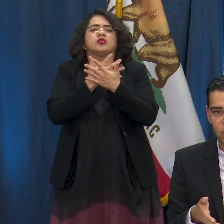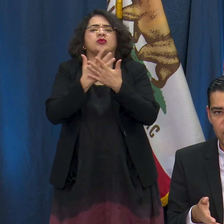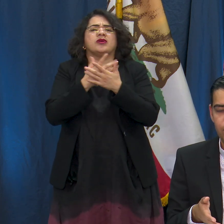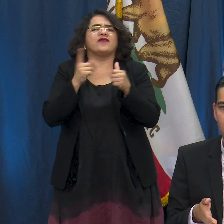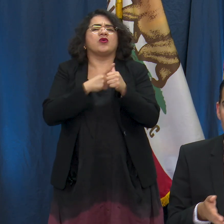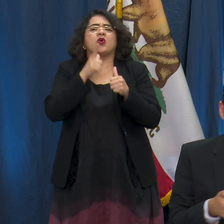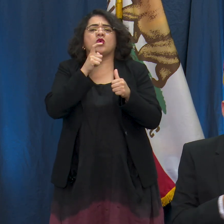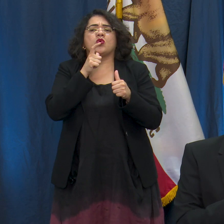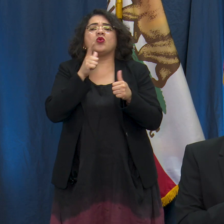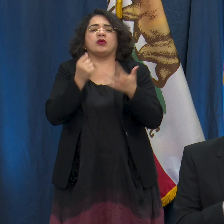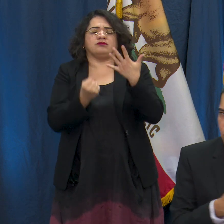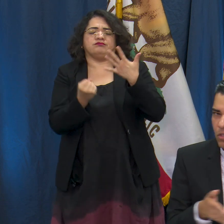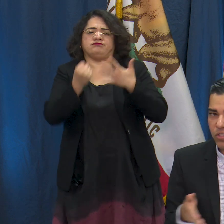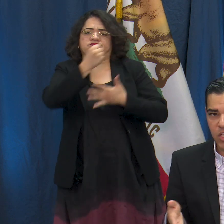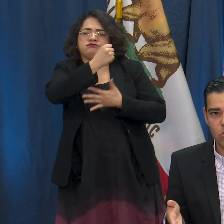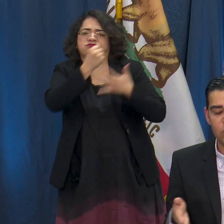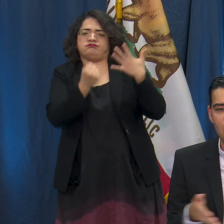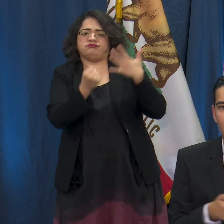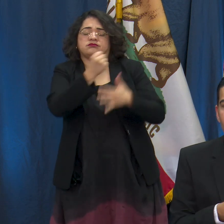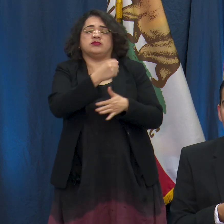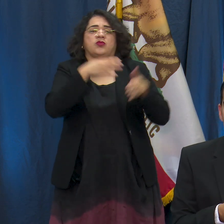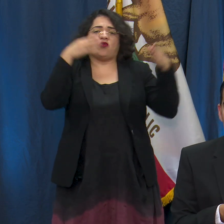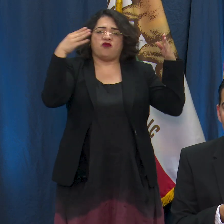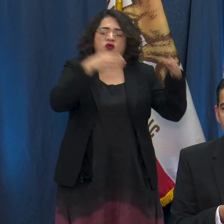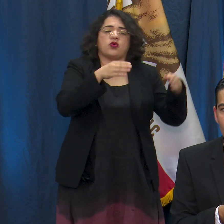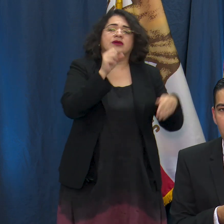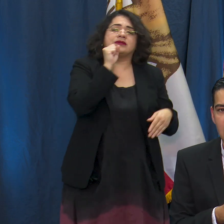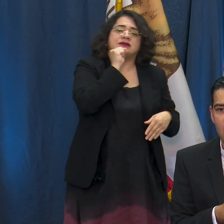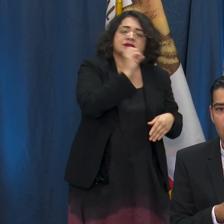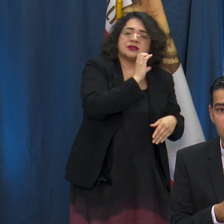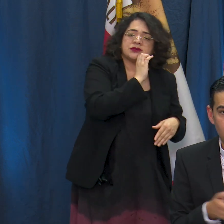by testing. We really focused on seniors, and we focus